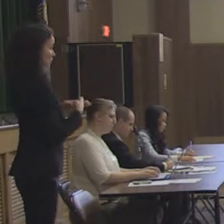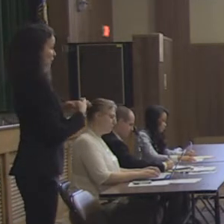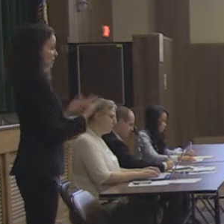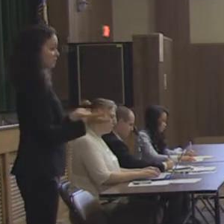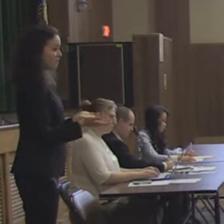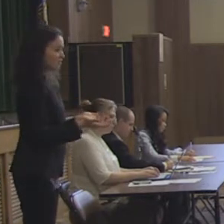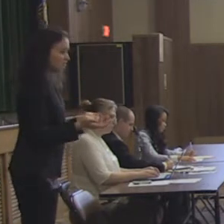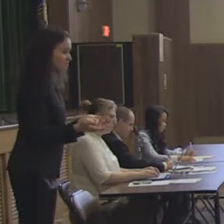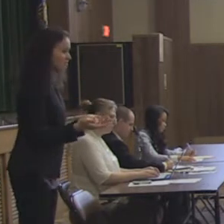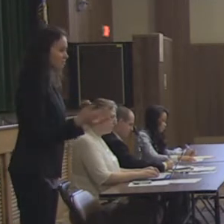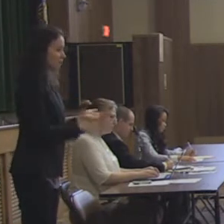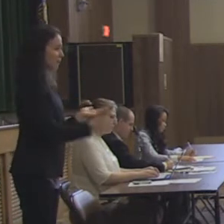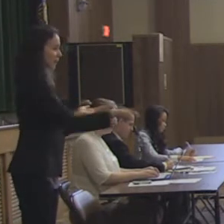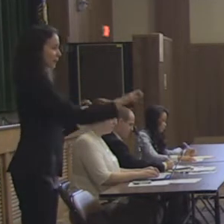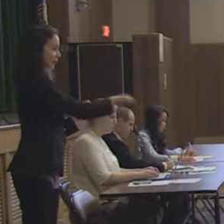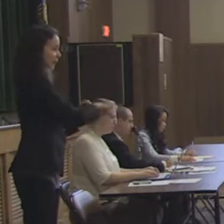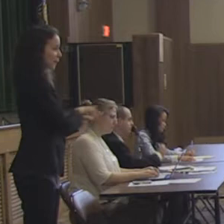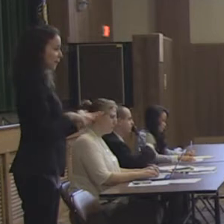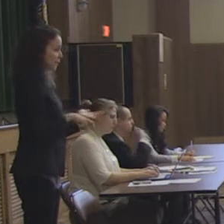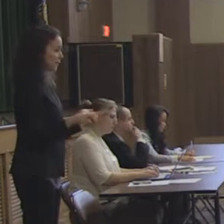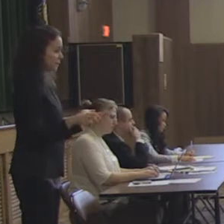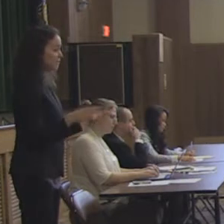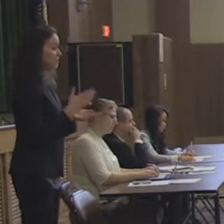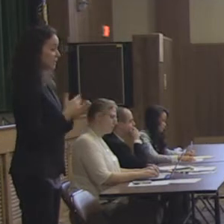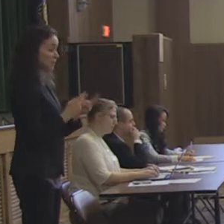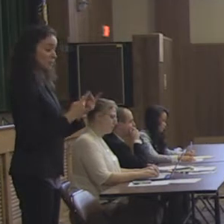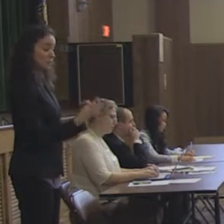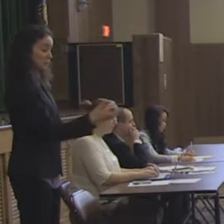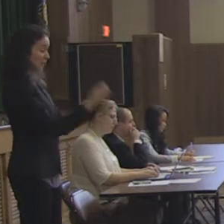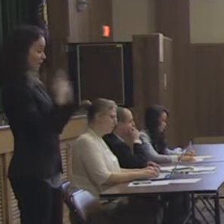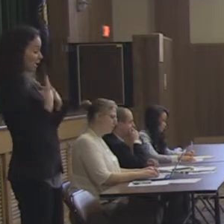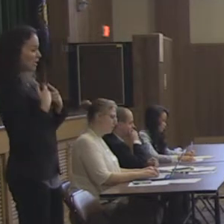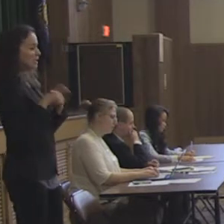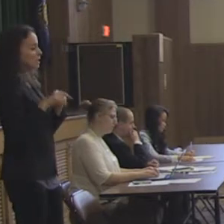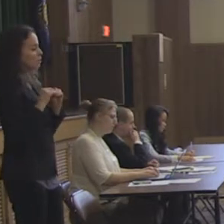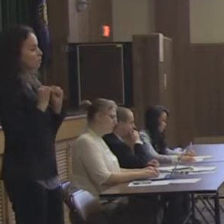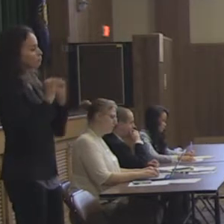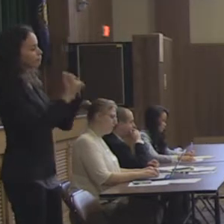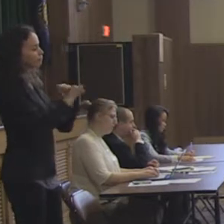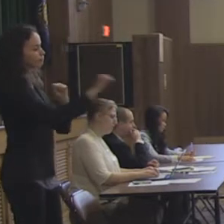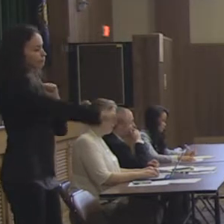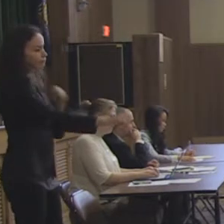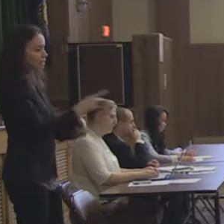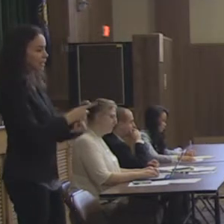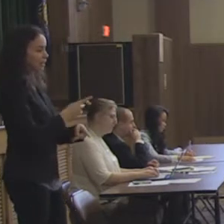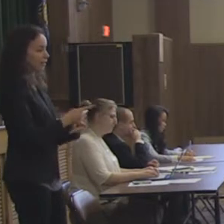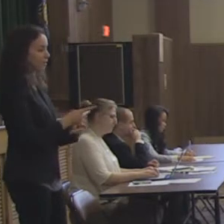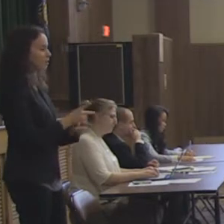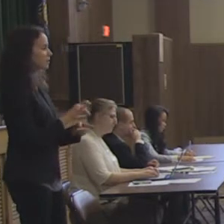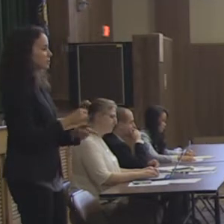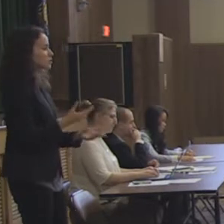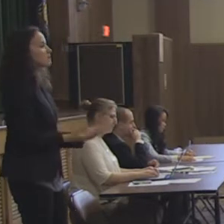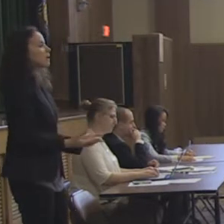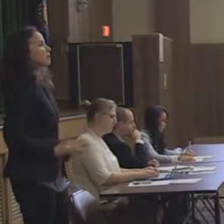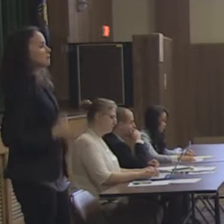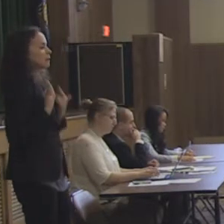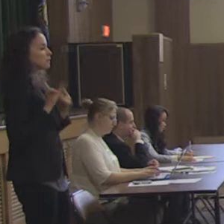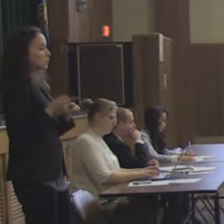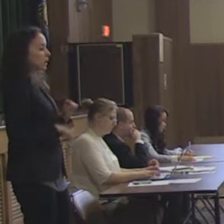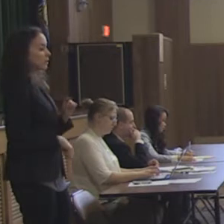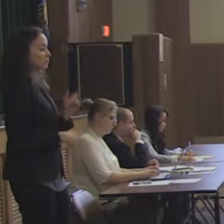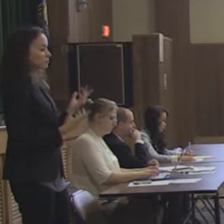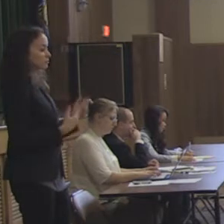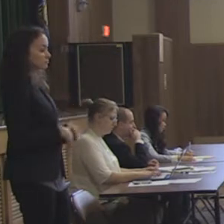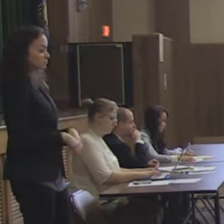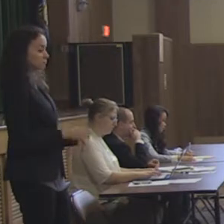we still have, you know, individuals coming back that need more extended care. That's just a fact of life. You can't just snap